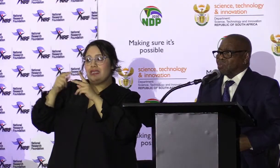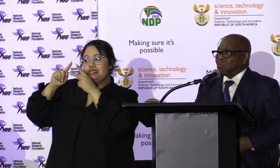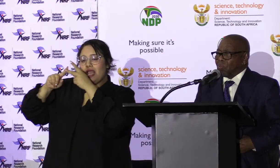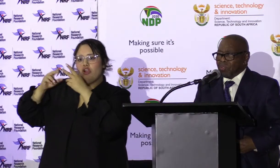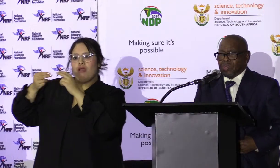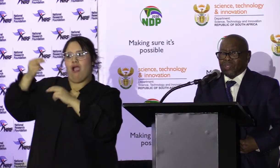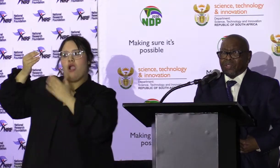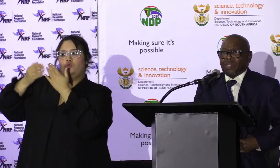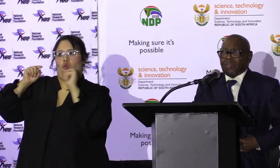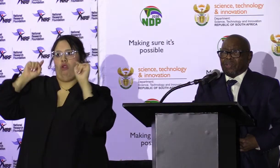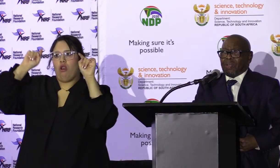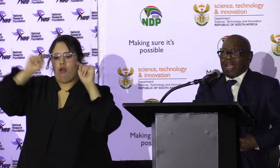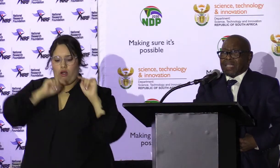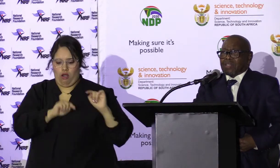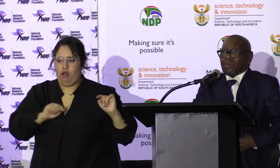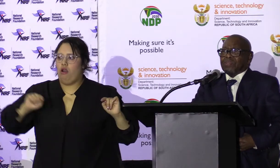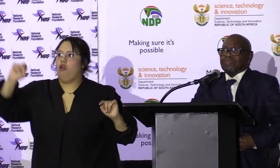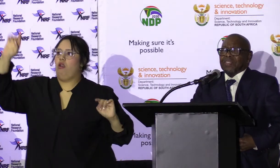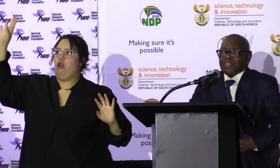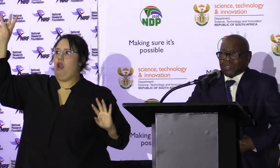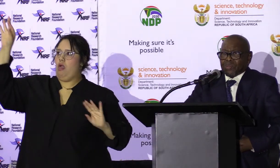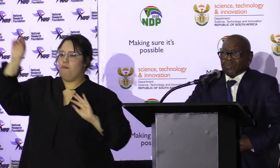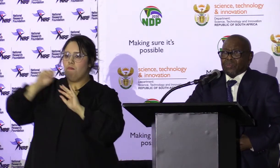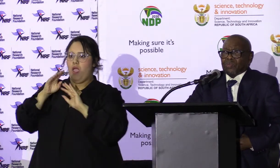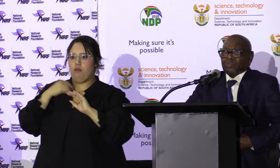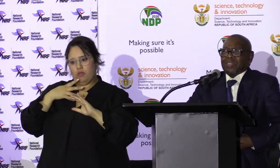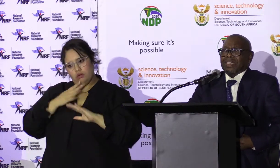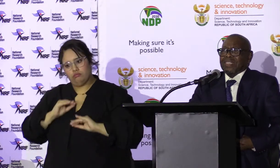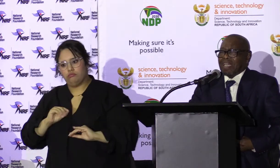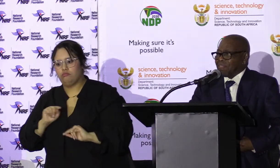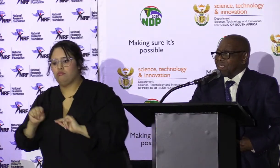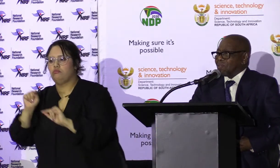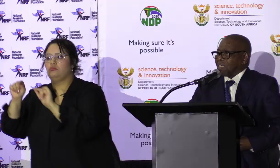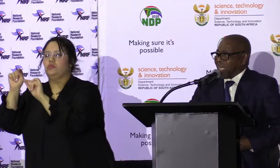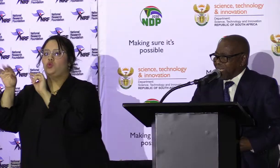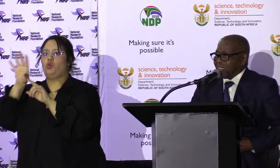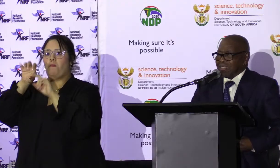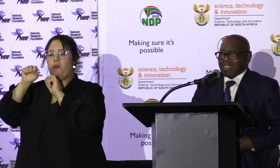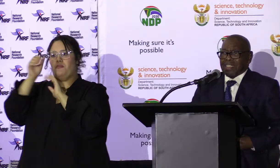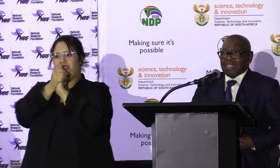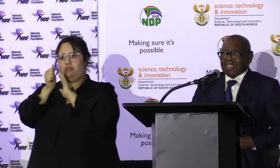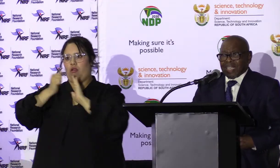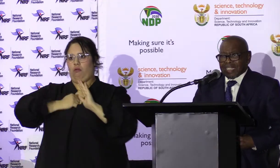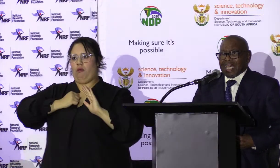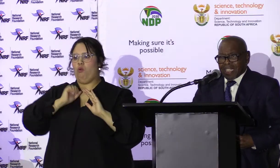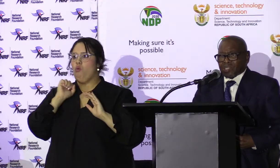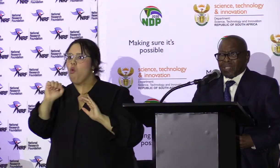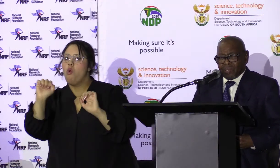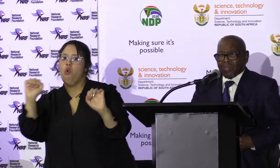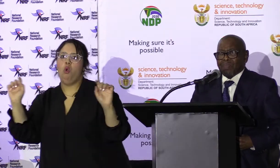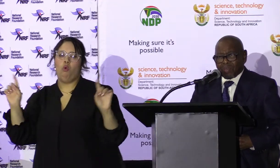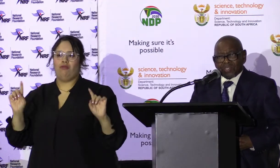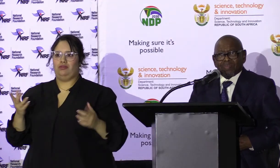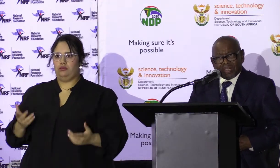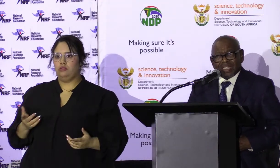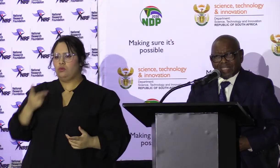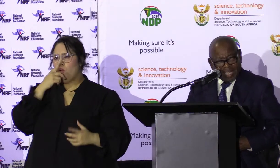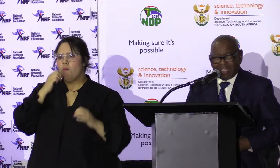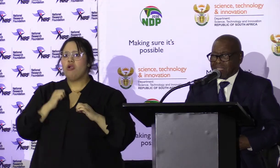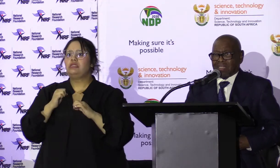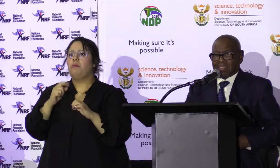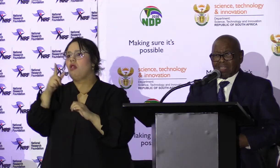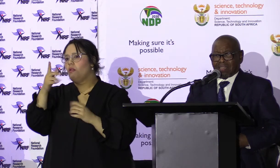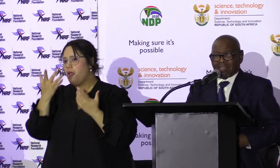and high school, and convince you to discover your talent, that actually you are